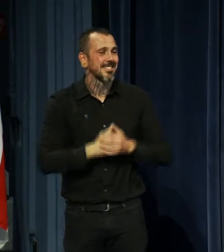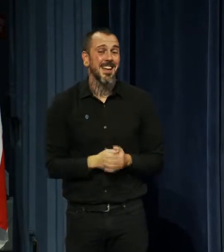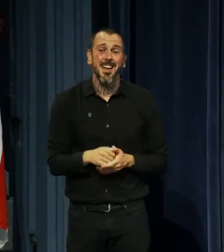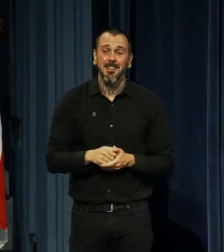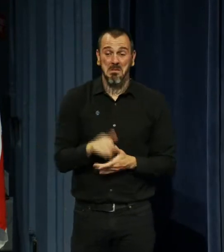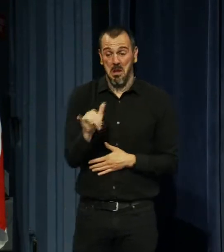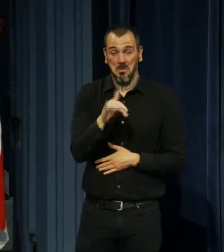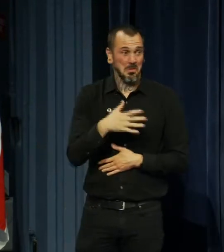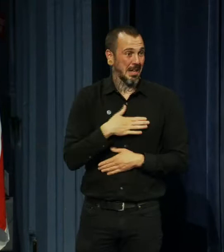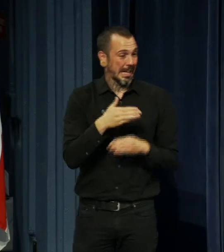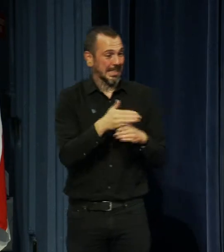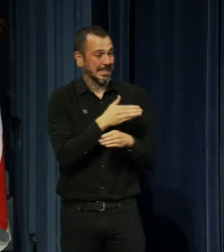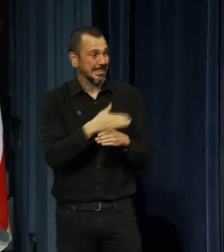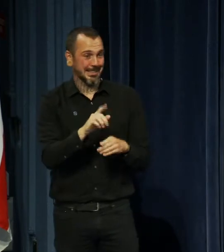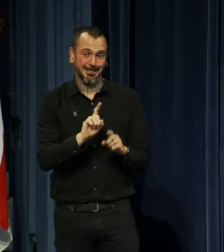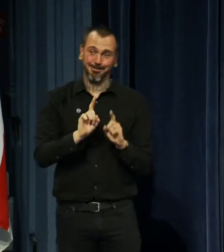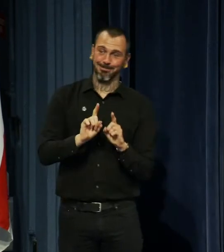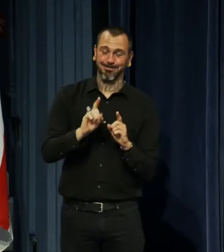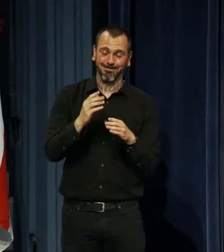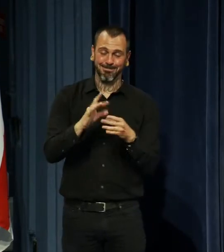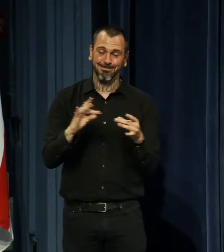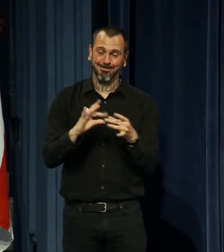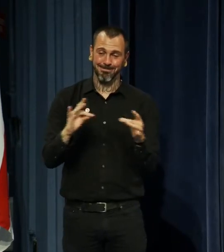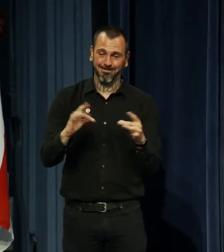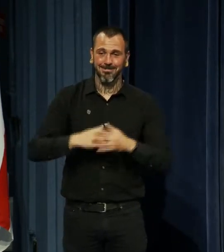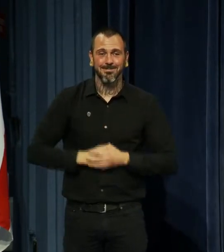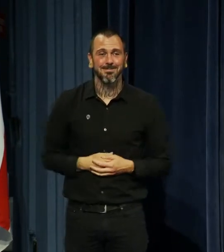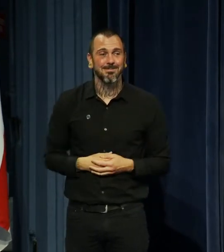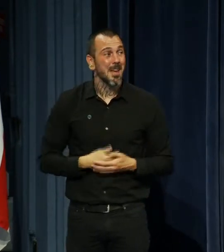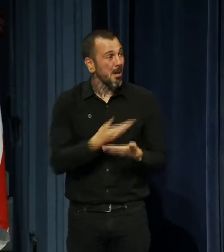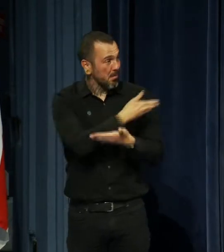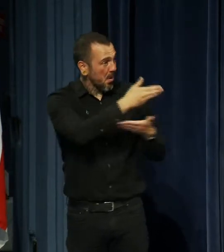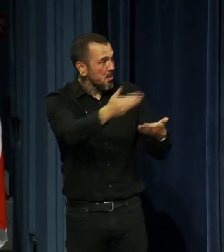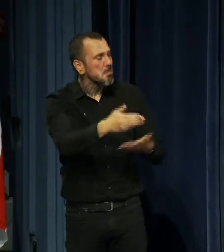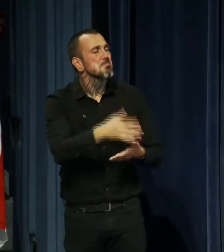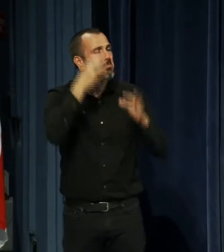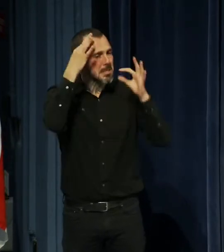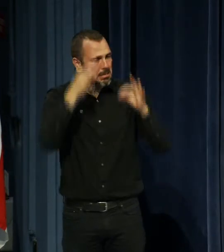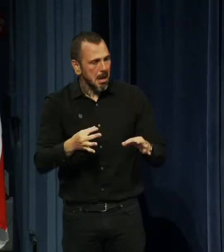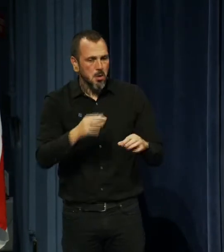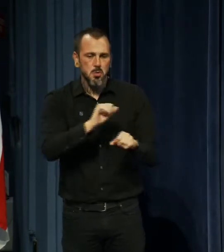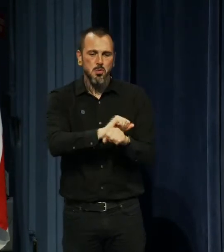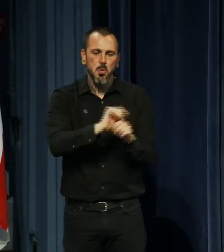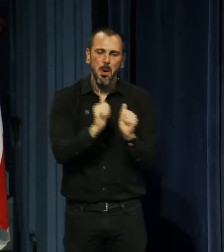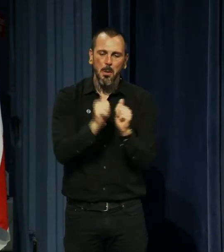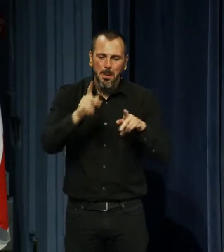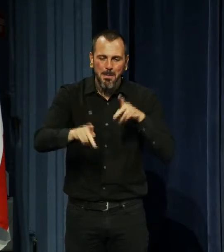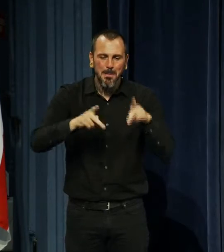like to take this opportunity to ask you to stand and everyone say thank you for all of your efforts.